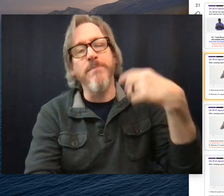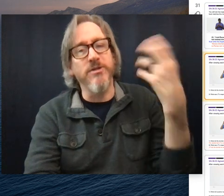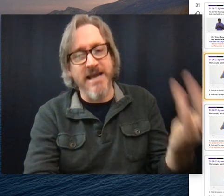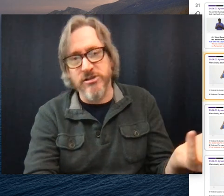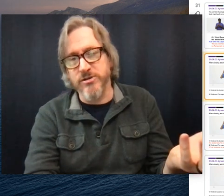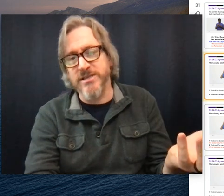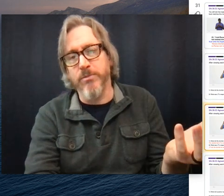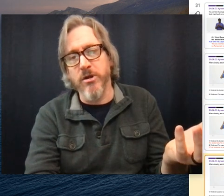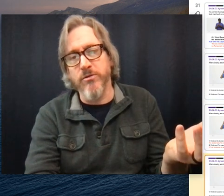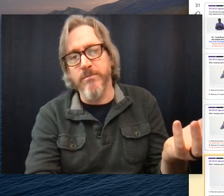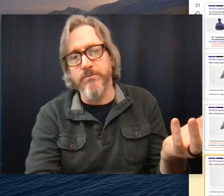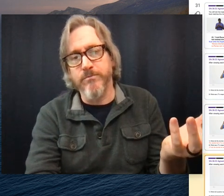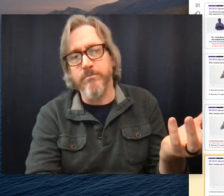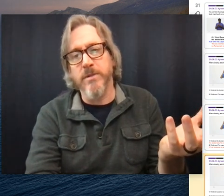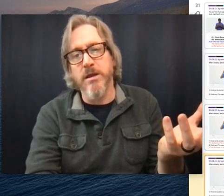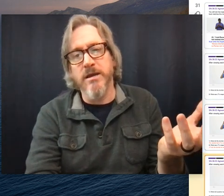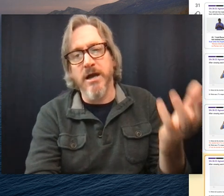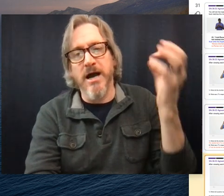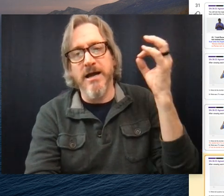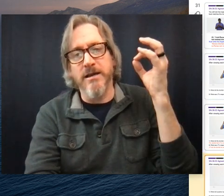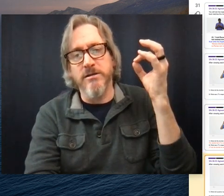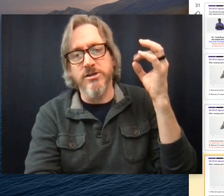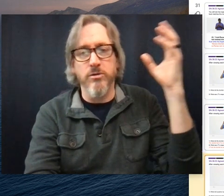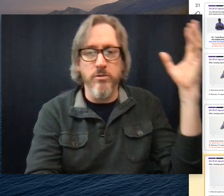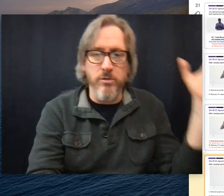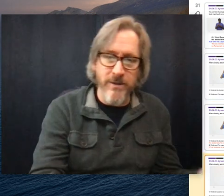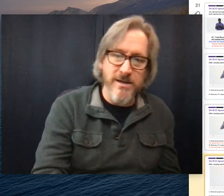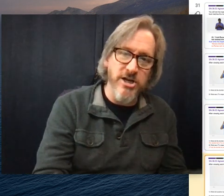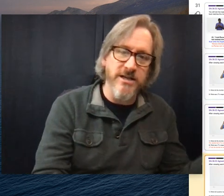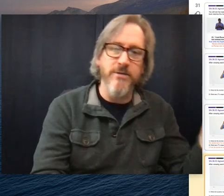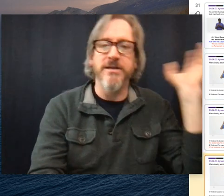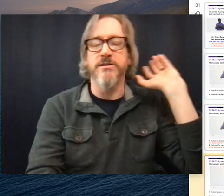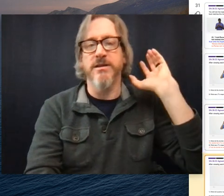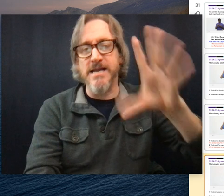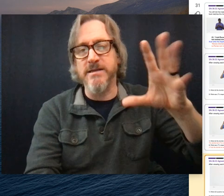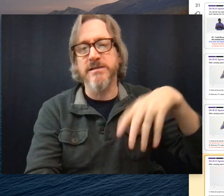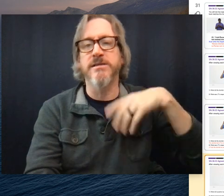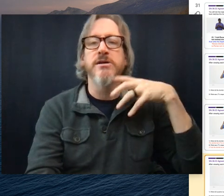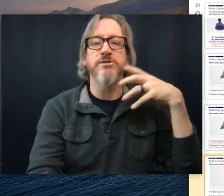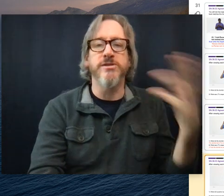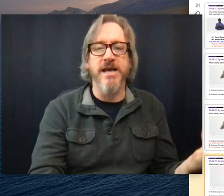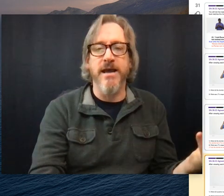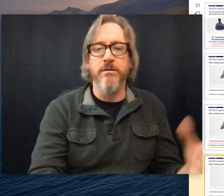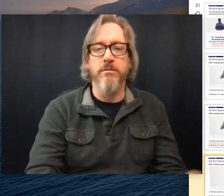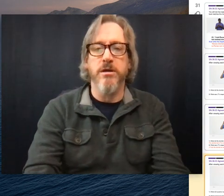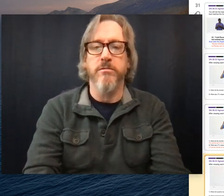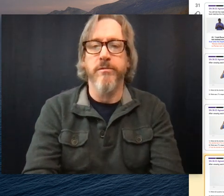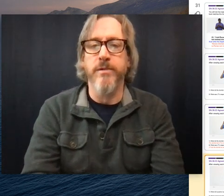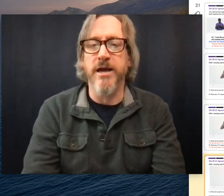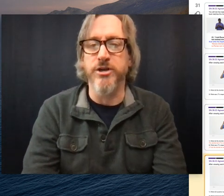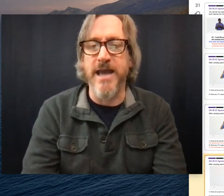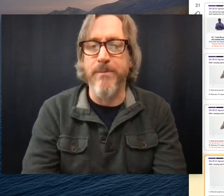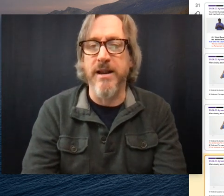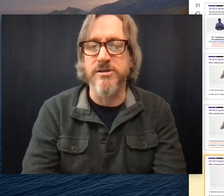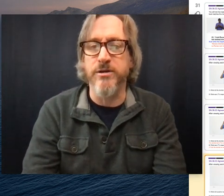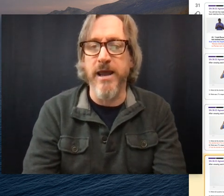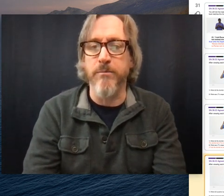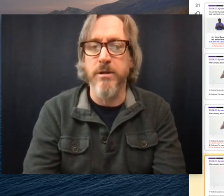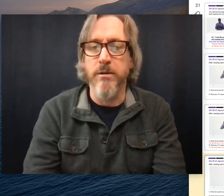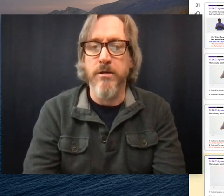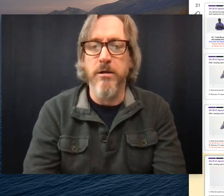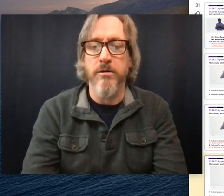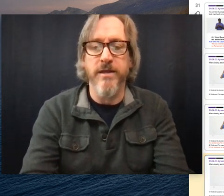So then I put the answers down below them. So JT went to the dentist. Suzanne, I should capitalize